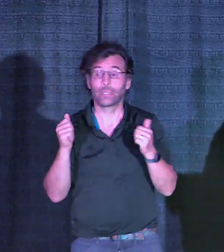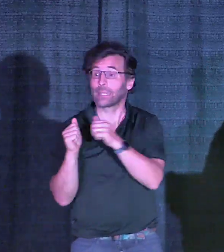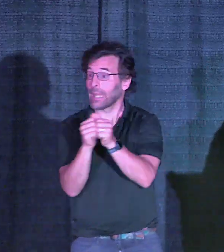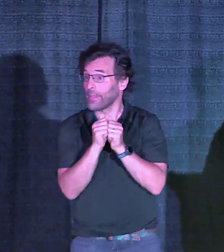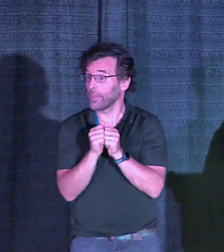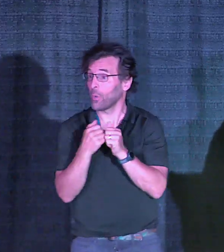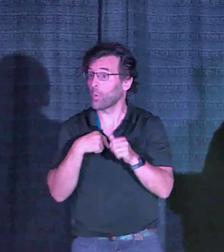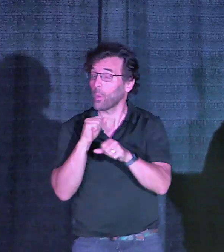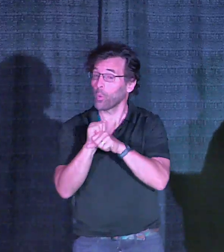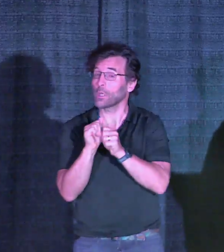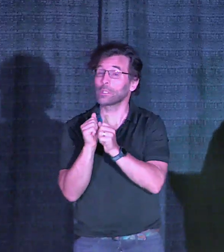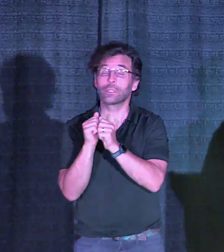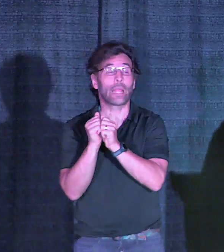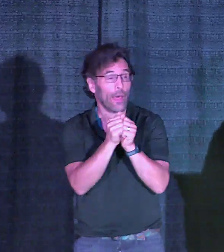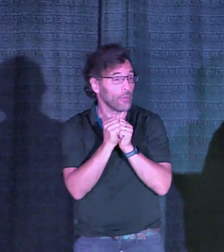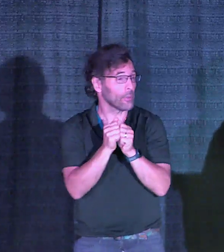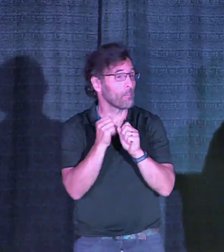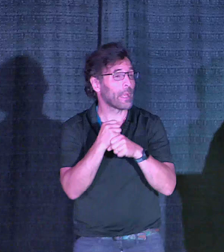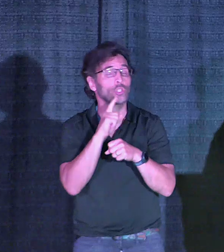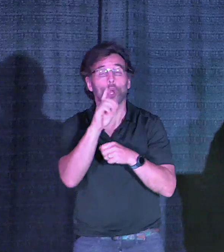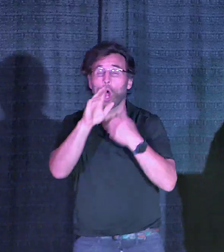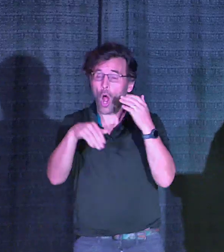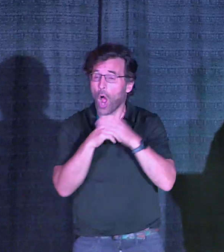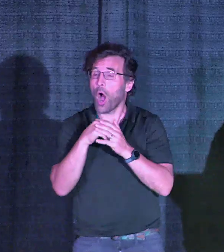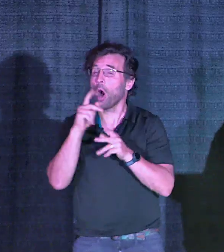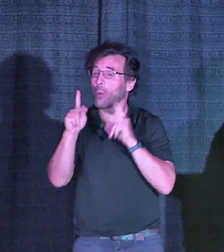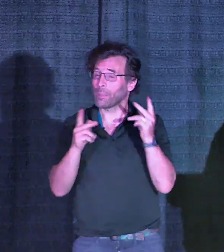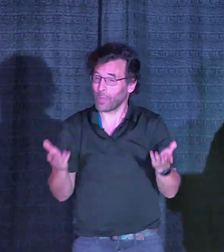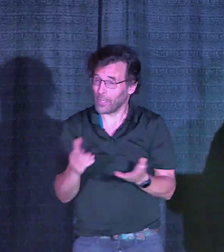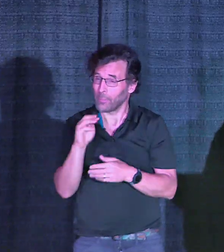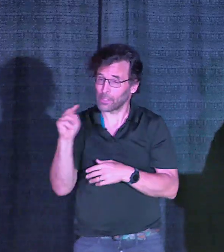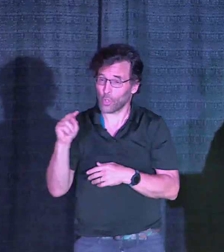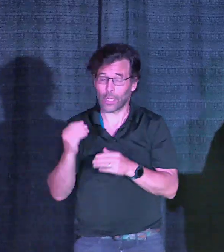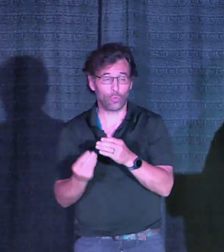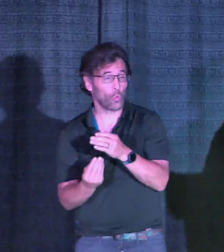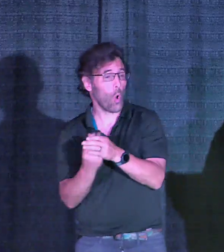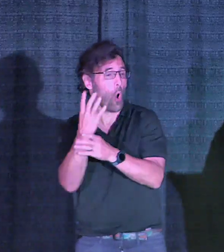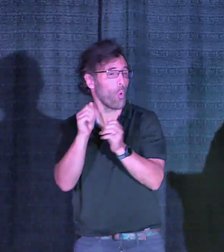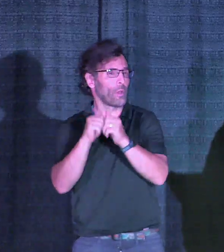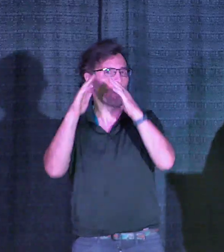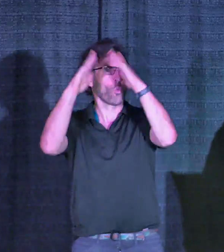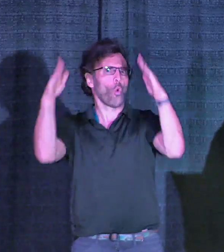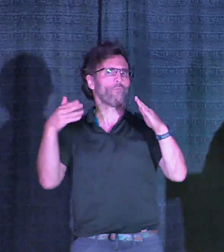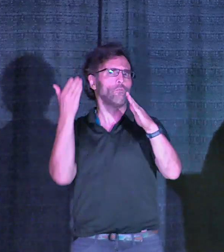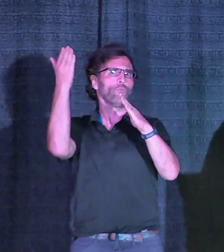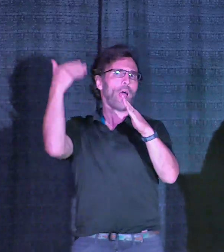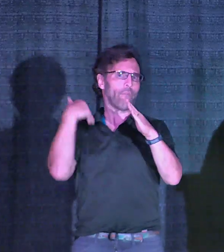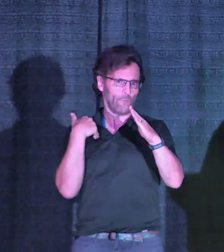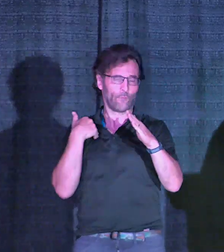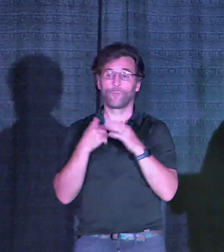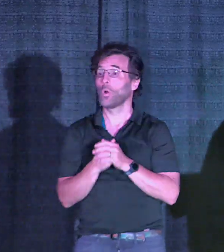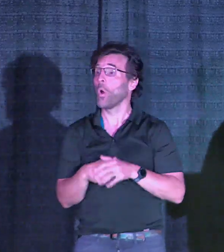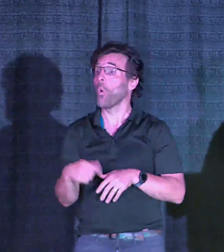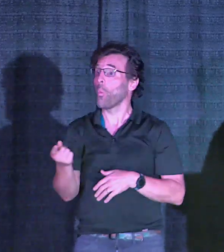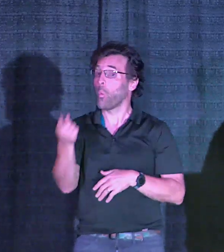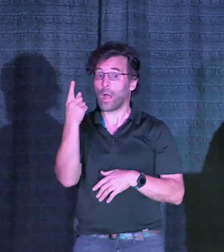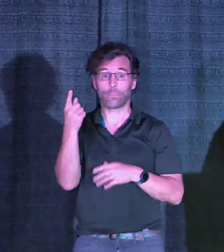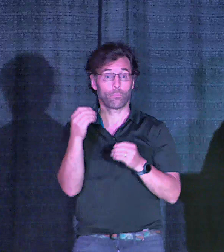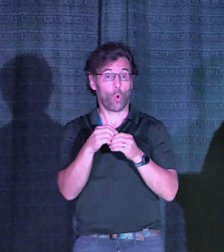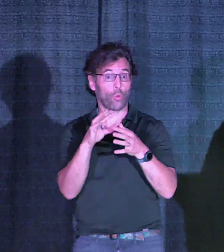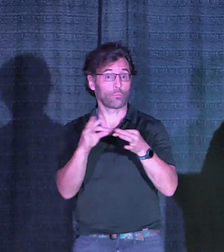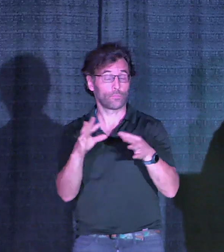all Minnesotans can grow and thrive with a roof over their heads. And one additional note, starting this